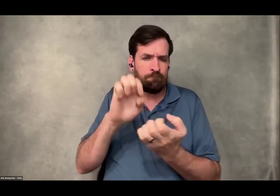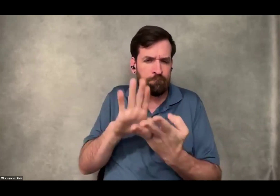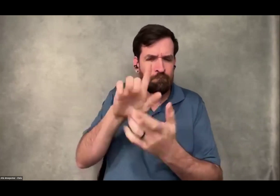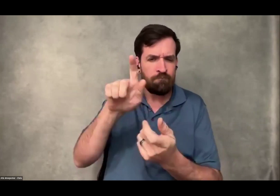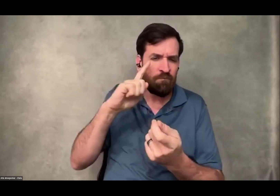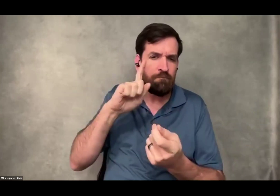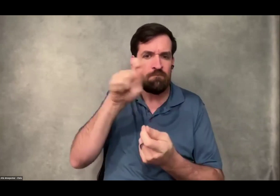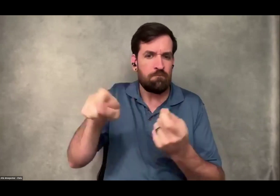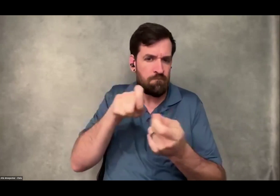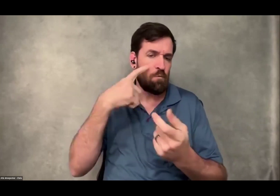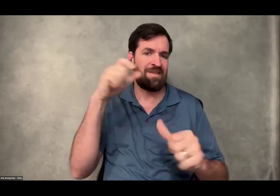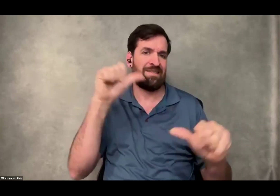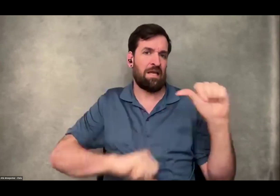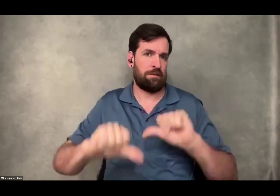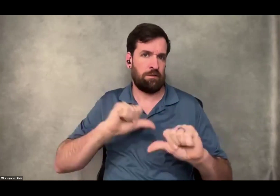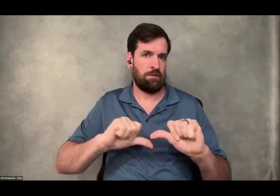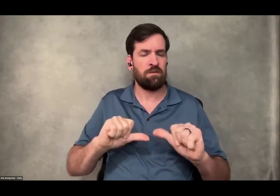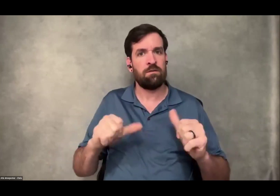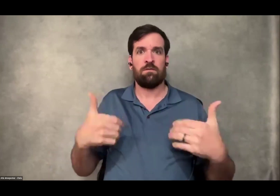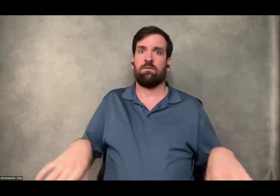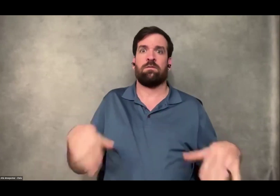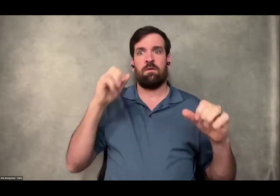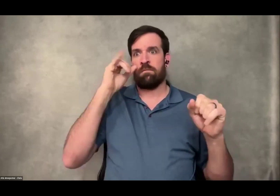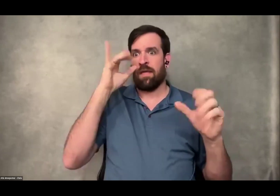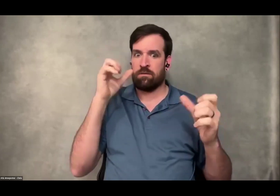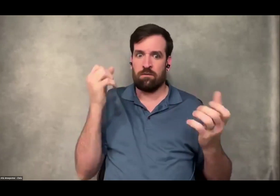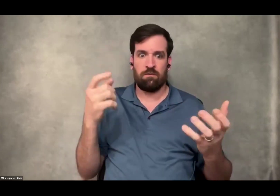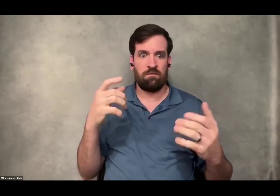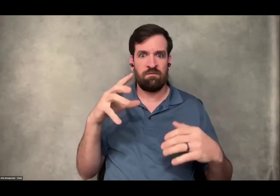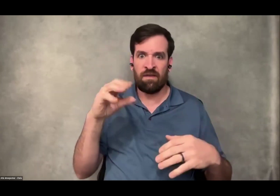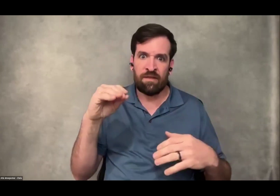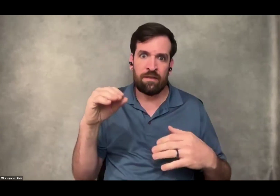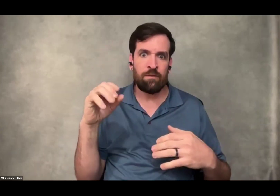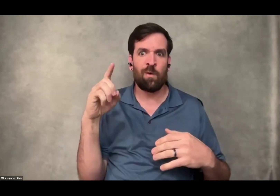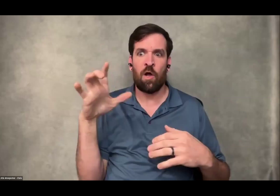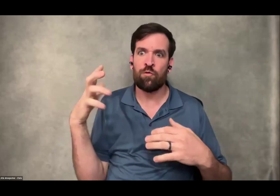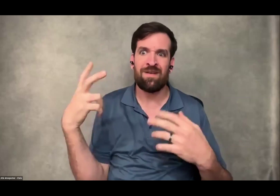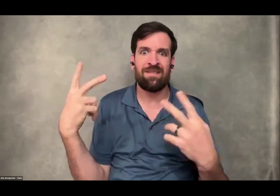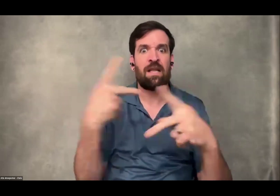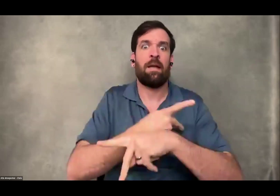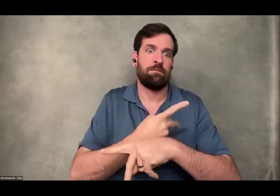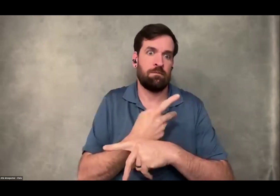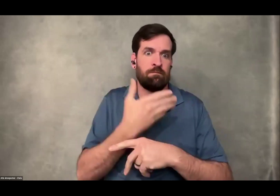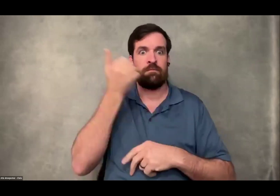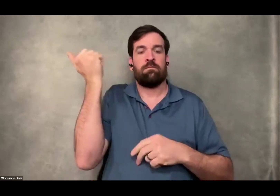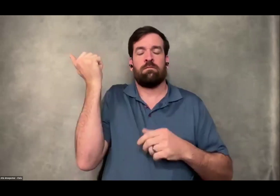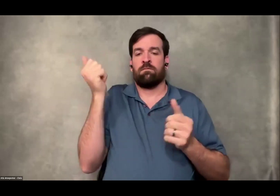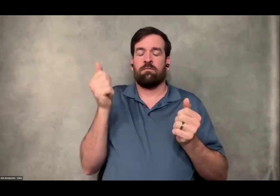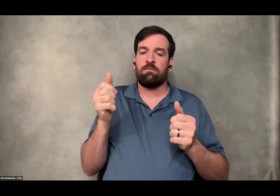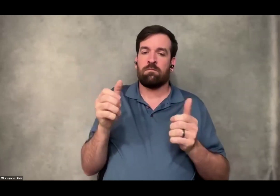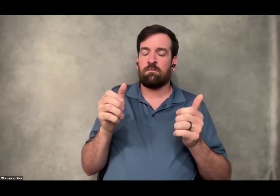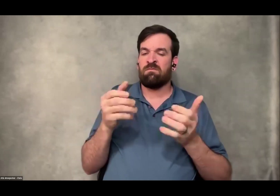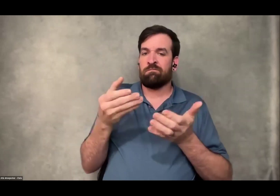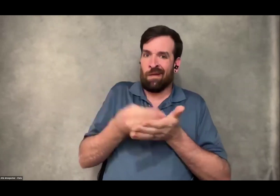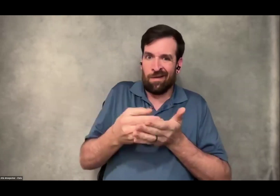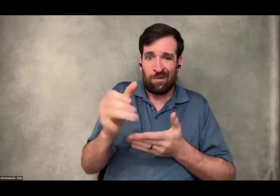it's incredible. I would say probably 50 to 100-fold time and money that I save without having to work with assistants. So that's just